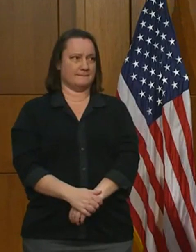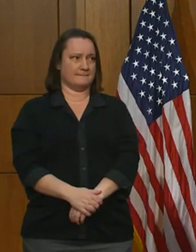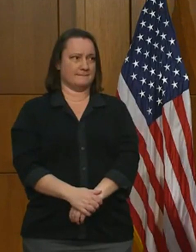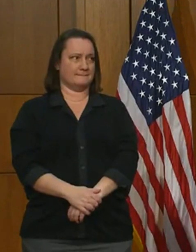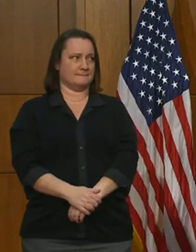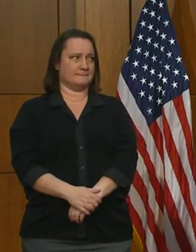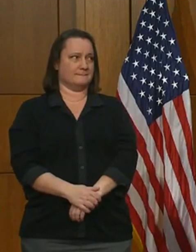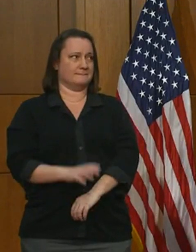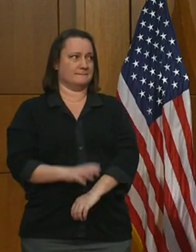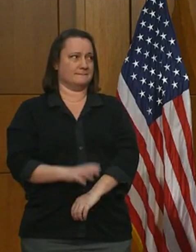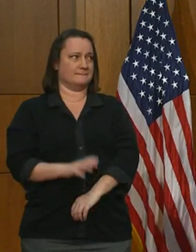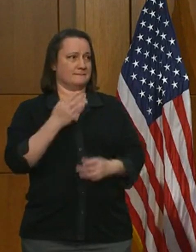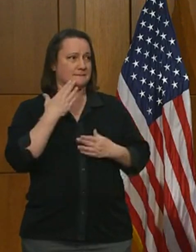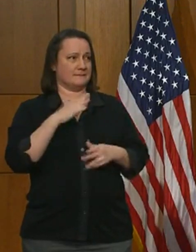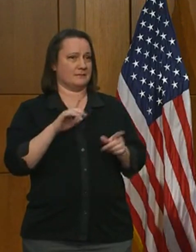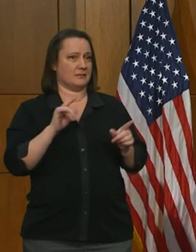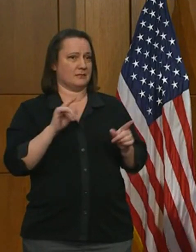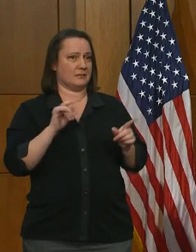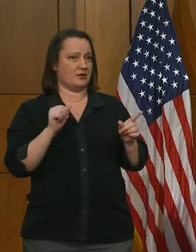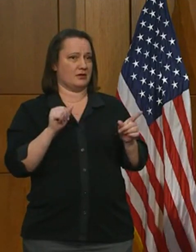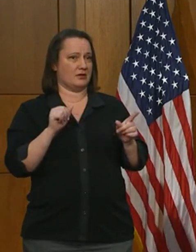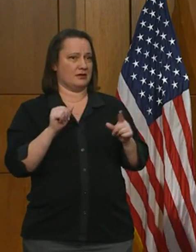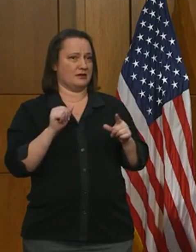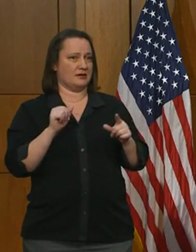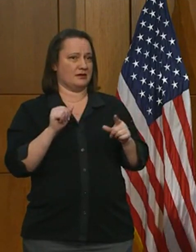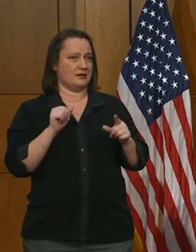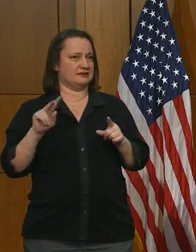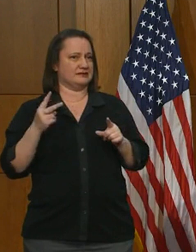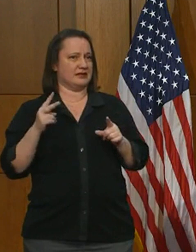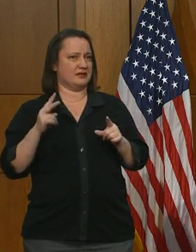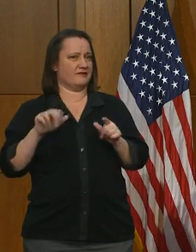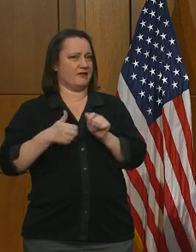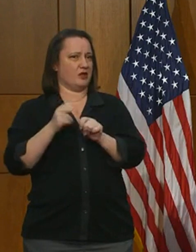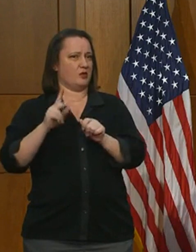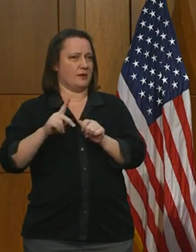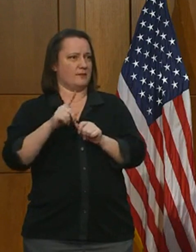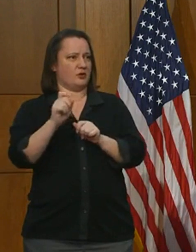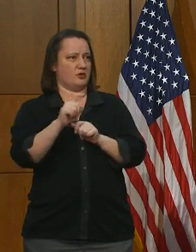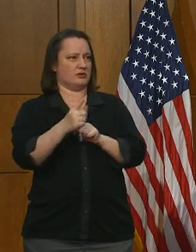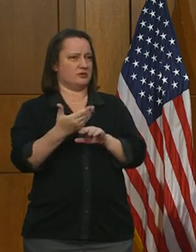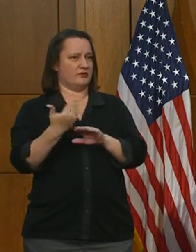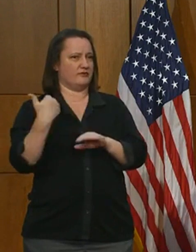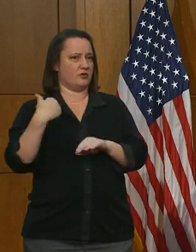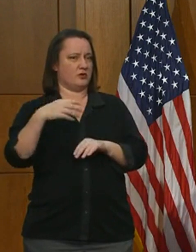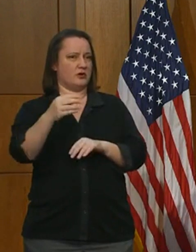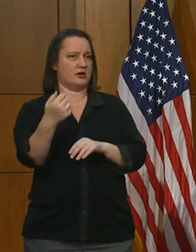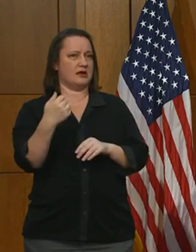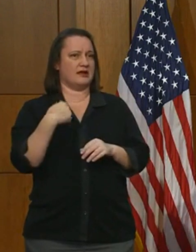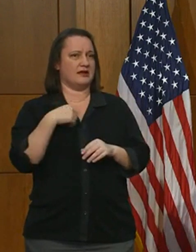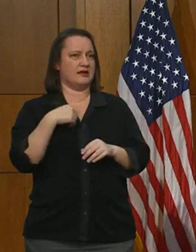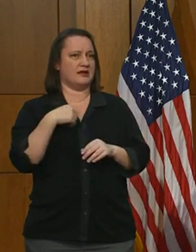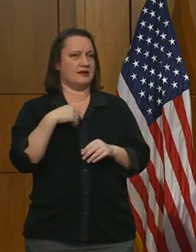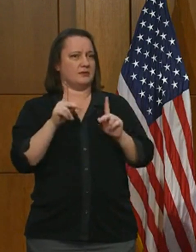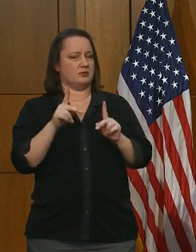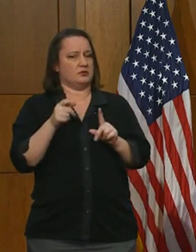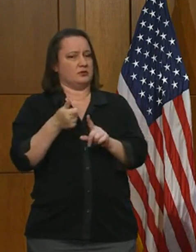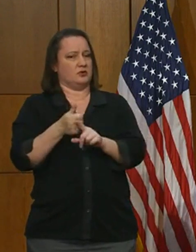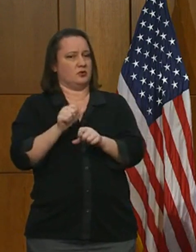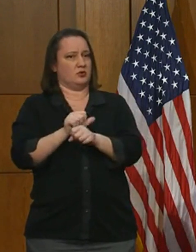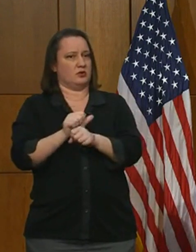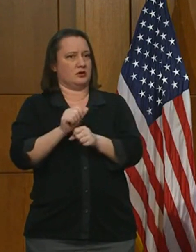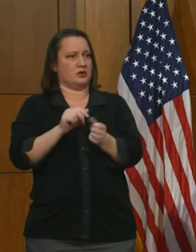Cam, you've been quiet. Laura, and If I could just ask you to follow up on that question. I've talked to people who work in nursing